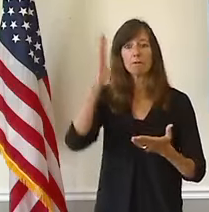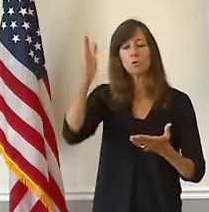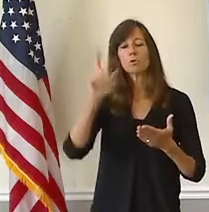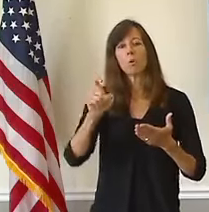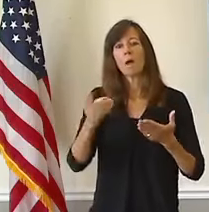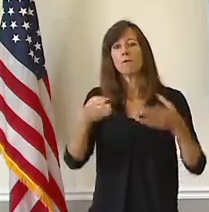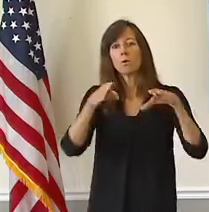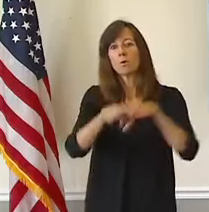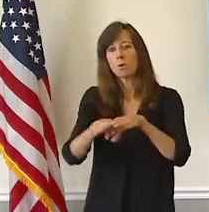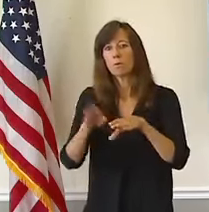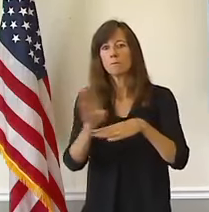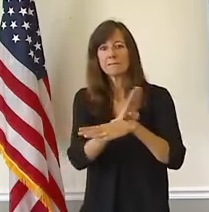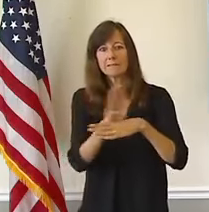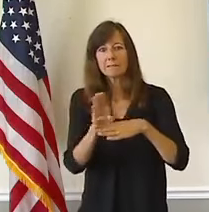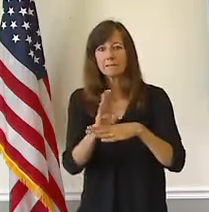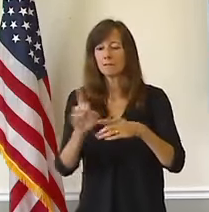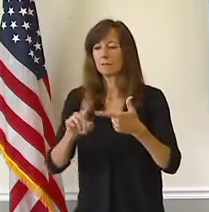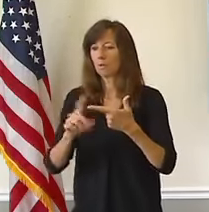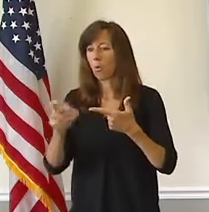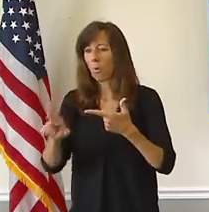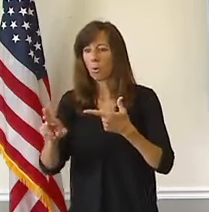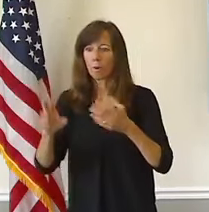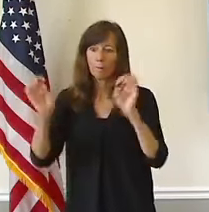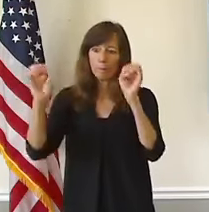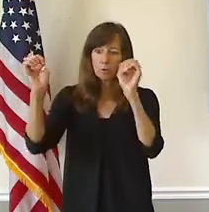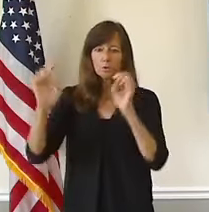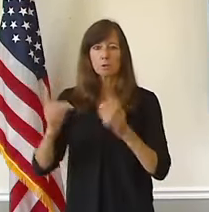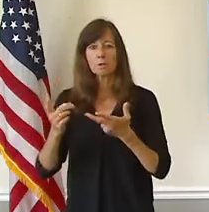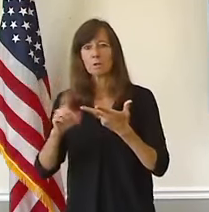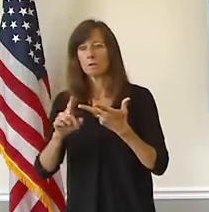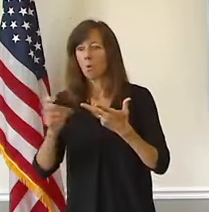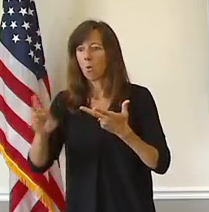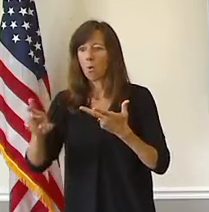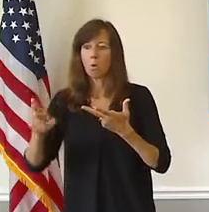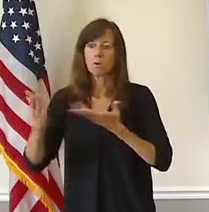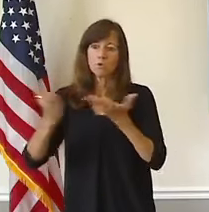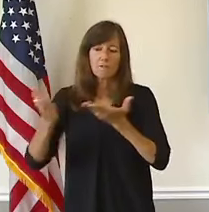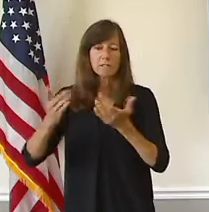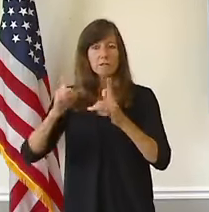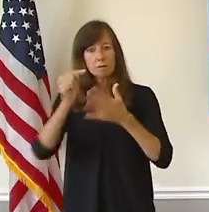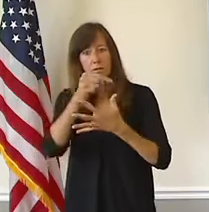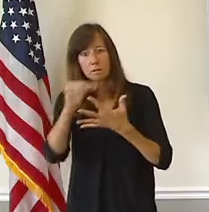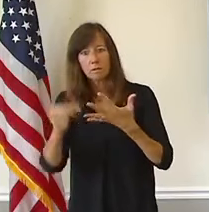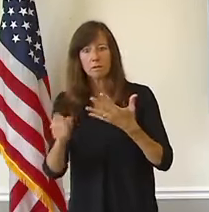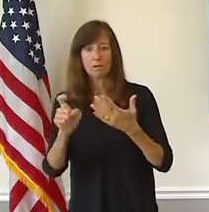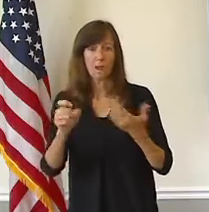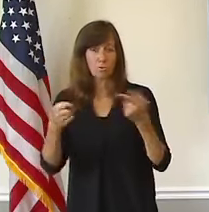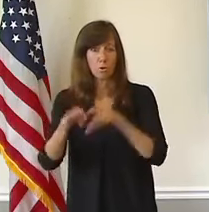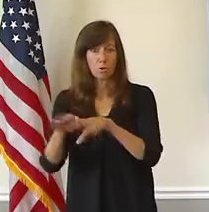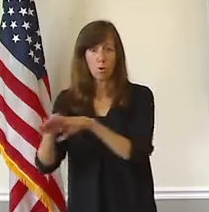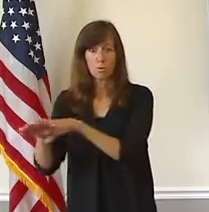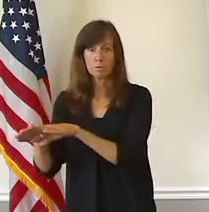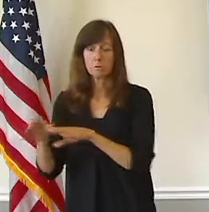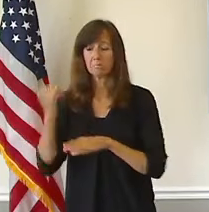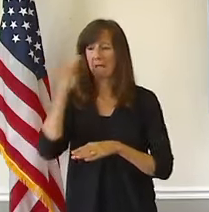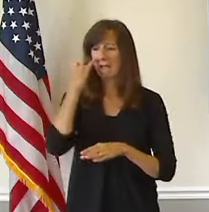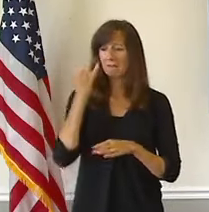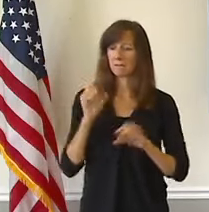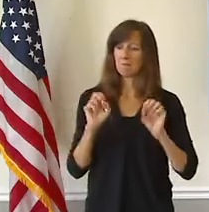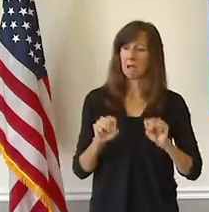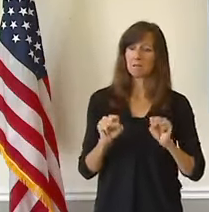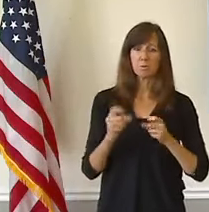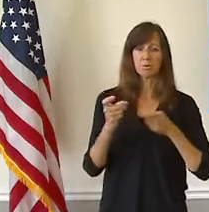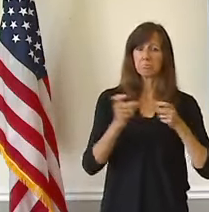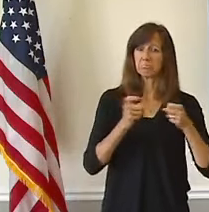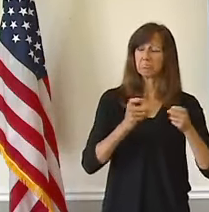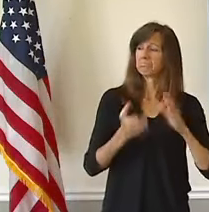from traveling. That has an economic burden. But if that burden is managed and manageable at the local level, we don't ask for any assistance. This